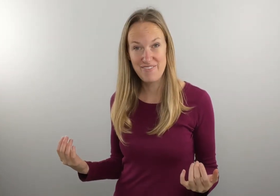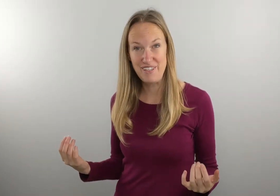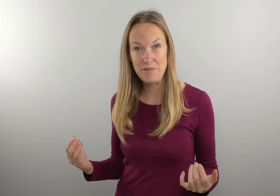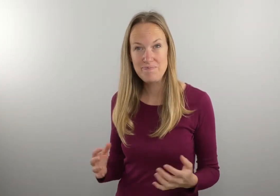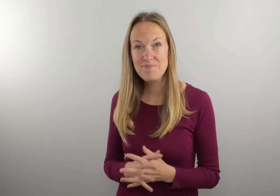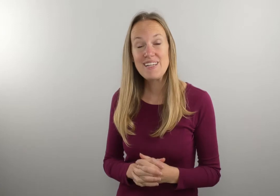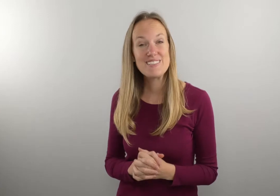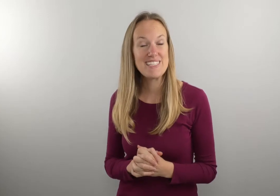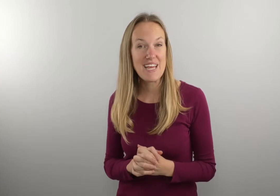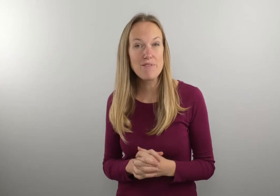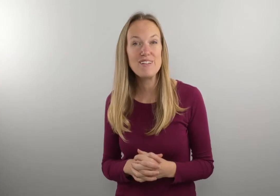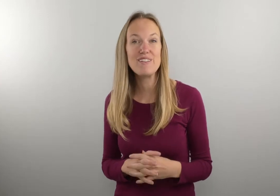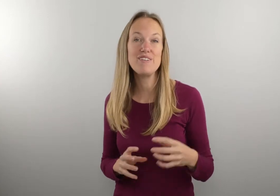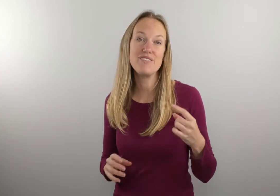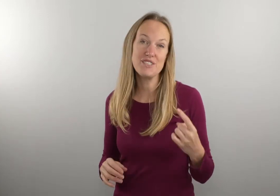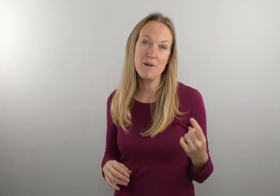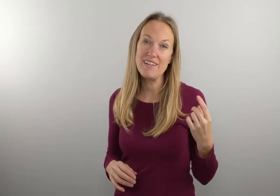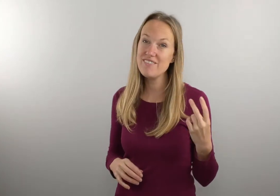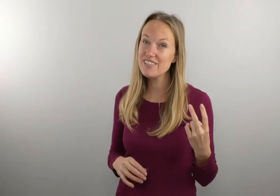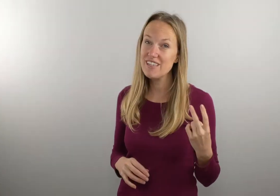Faithful." So today we're going to learn verse 1 and verse